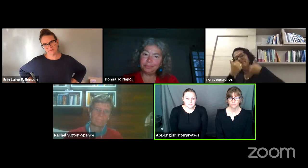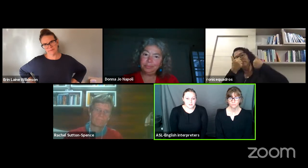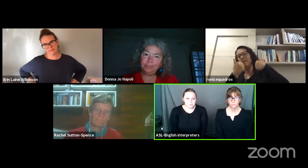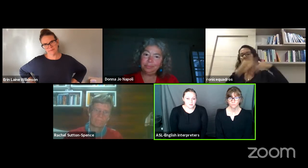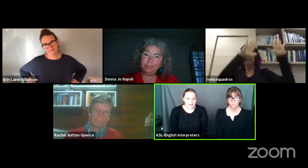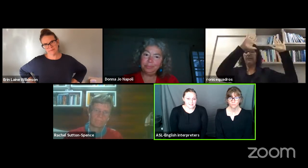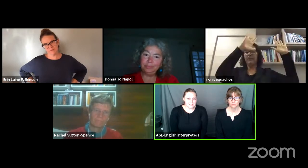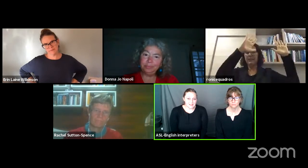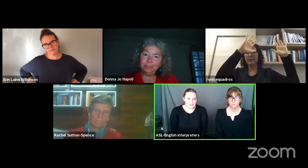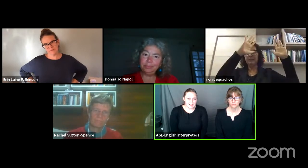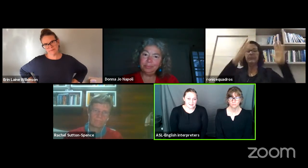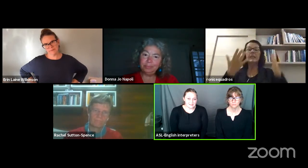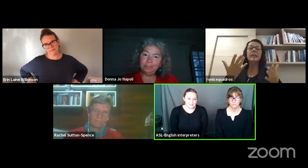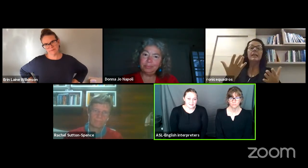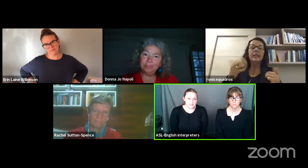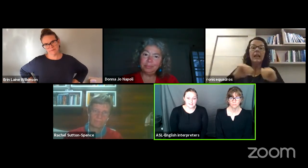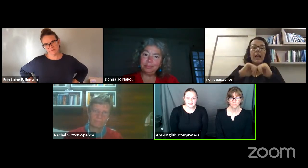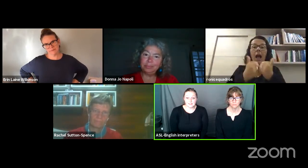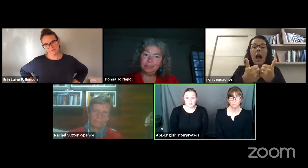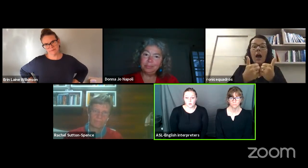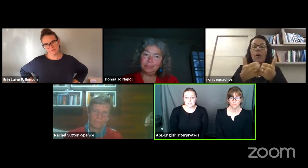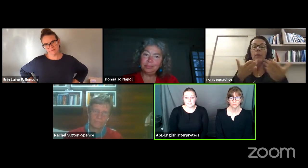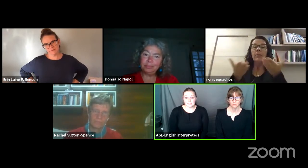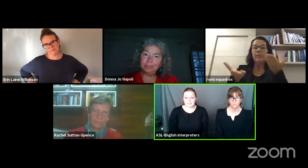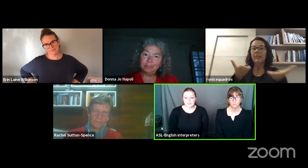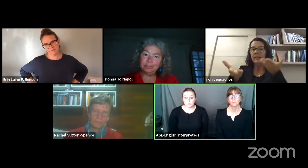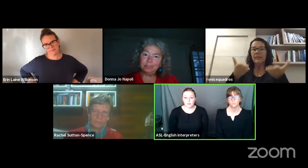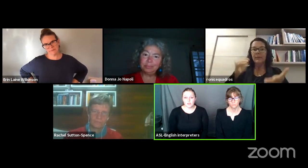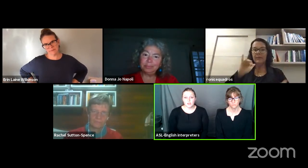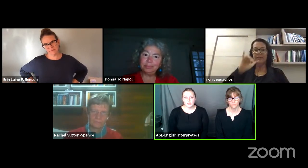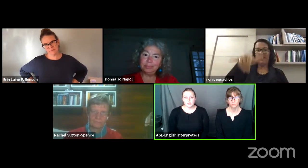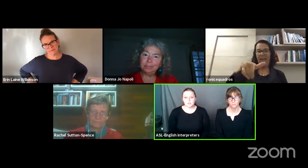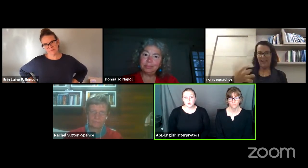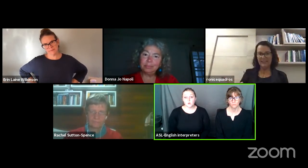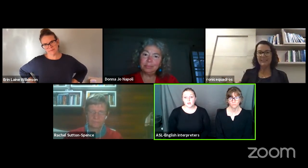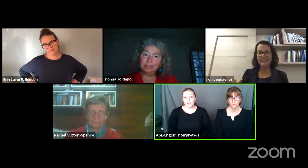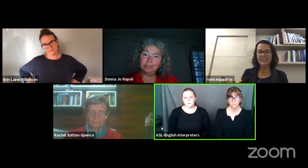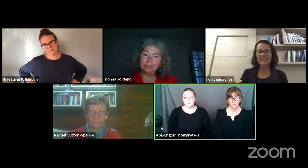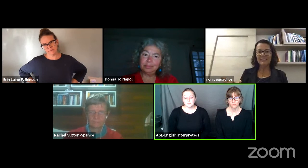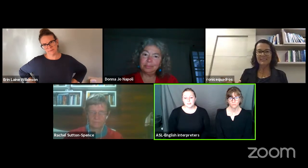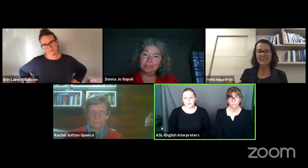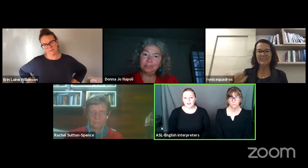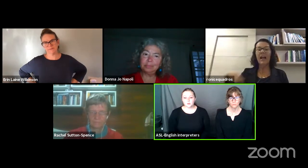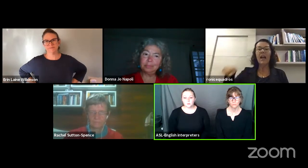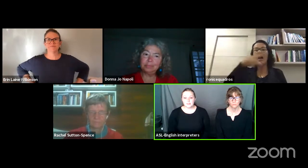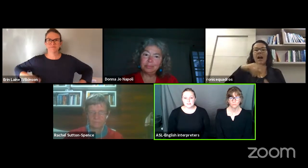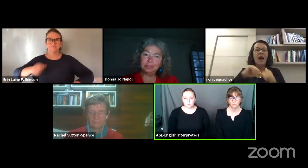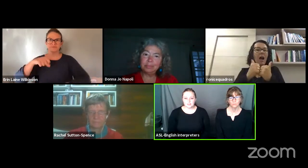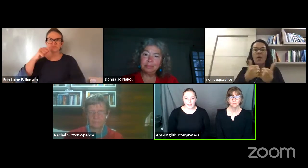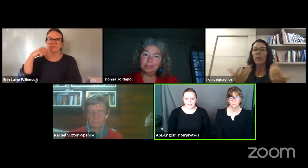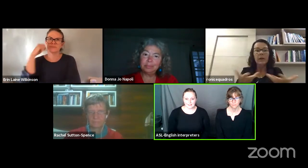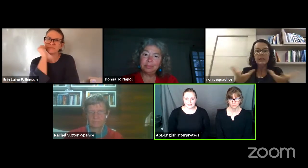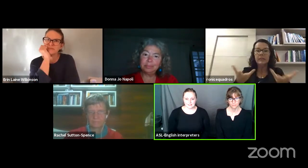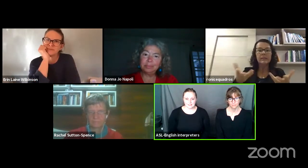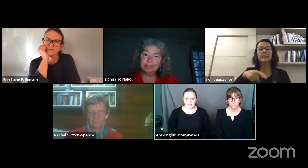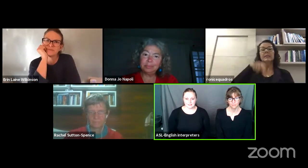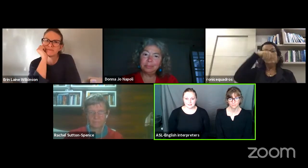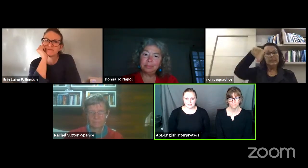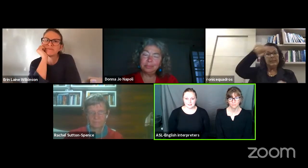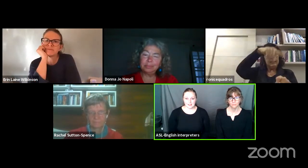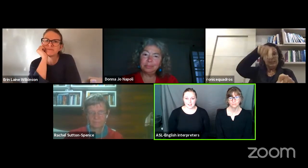they just feel oppressed again, and then they don't want to continue. So how do we deal with